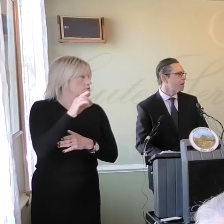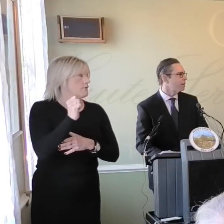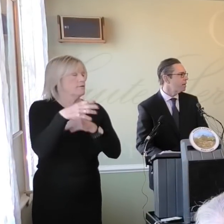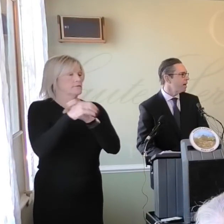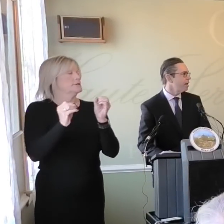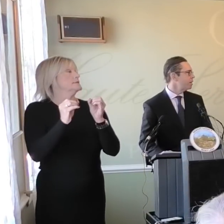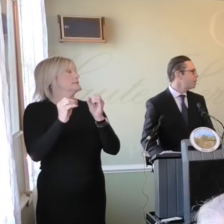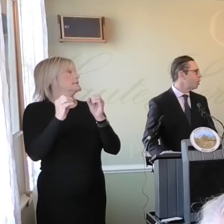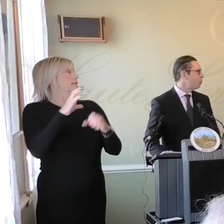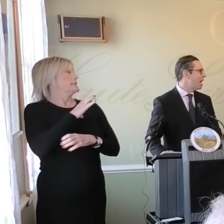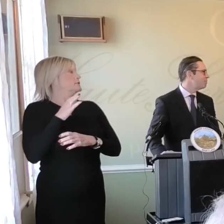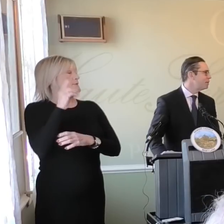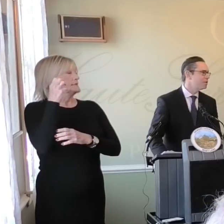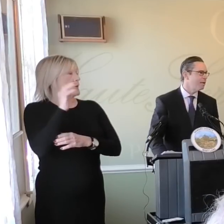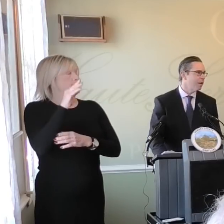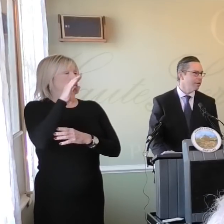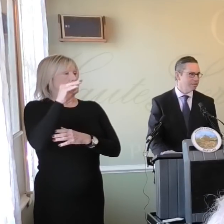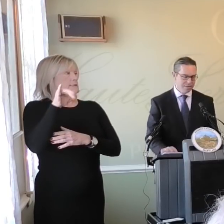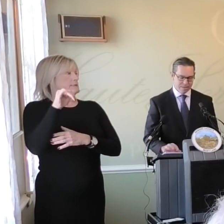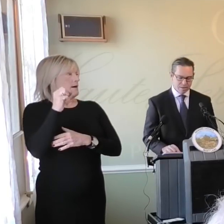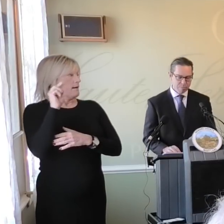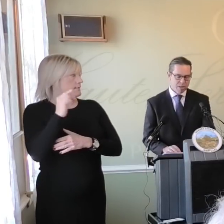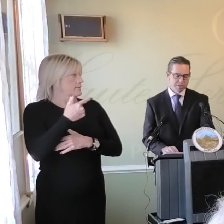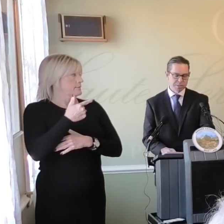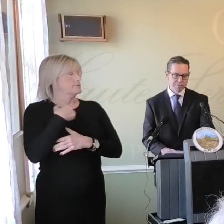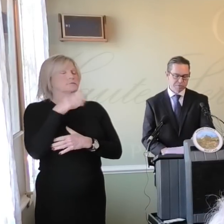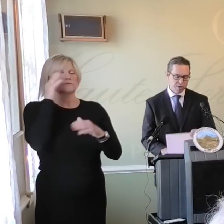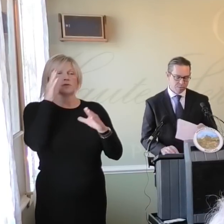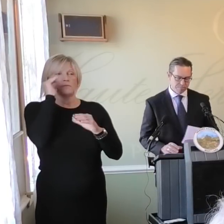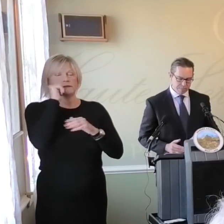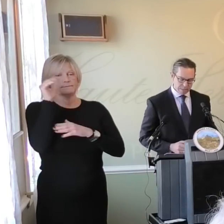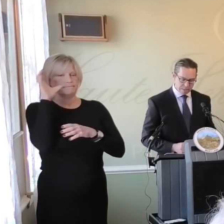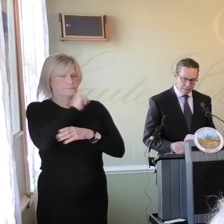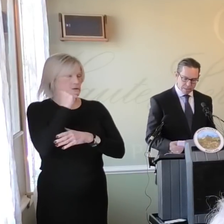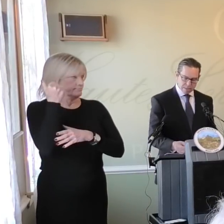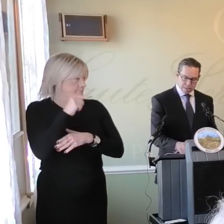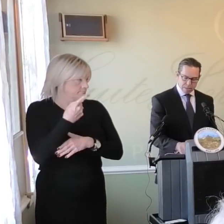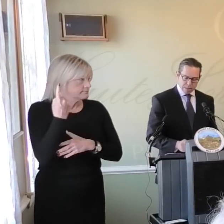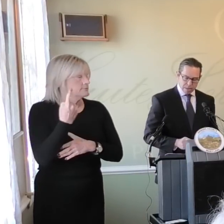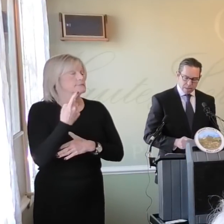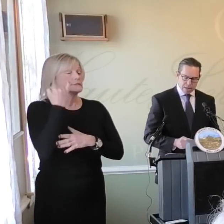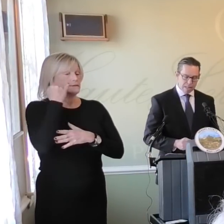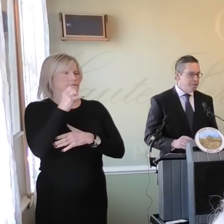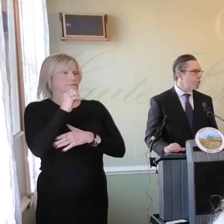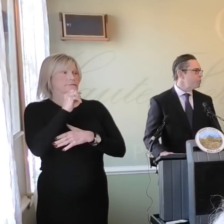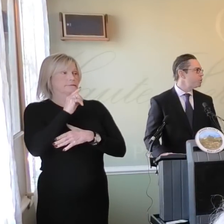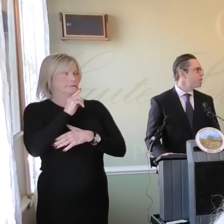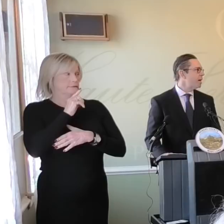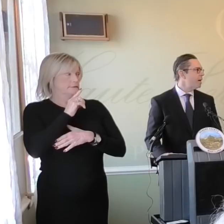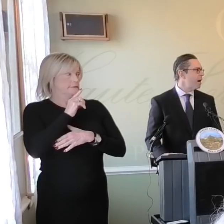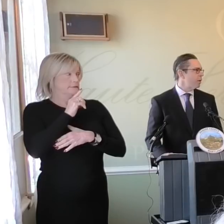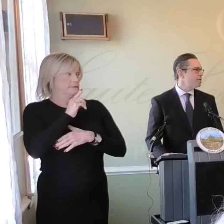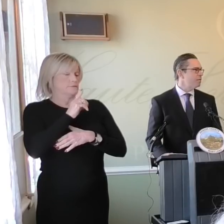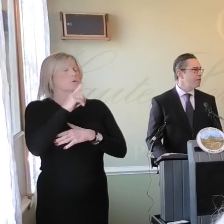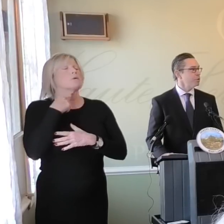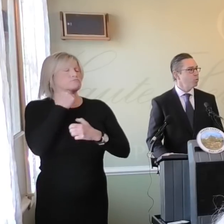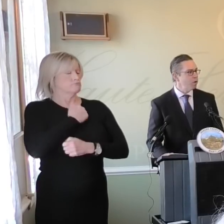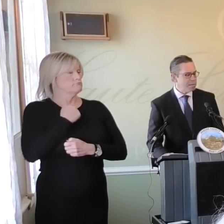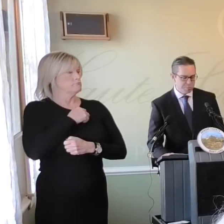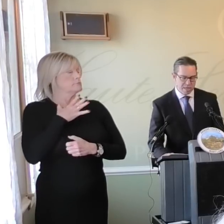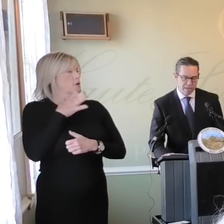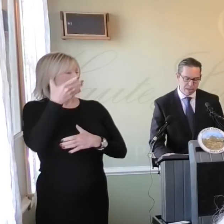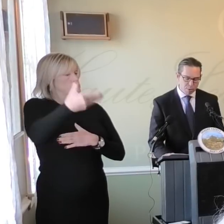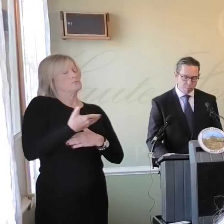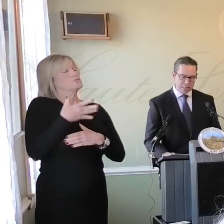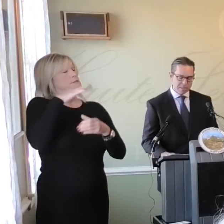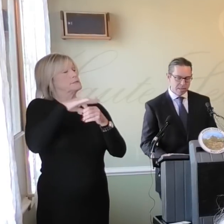Deb Young. And I hope I haven't missed anybody. Apologies if so. I'll introduce our elected officials who will